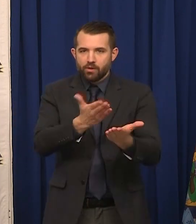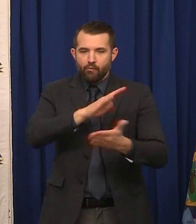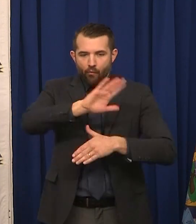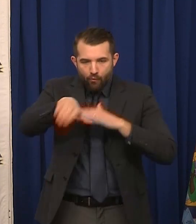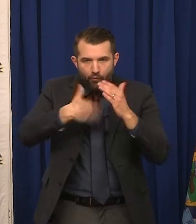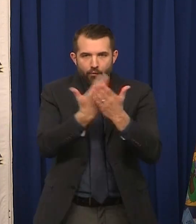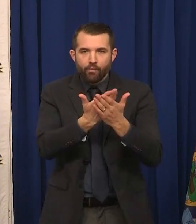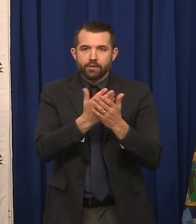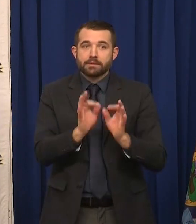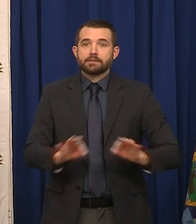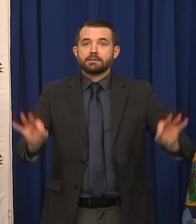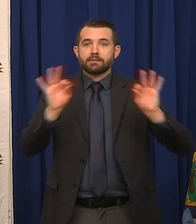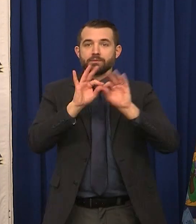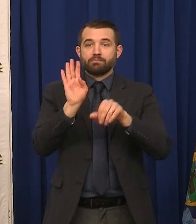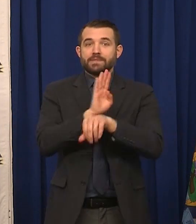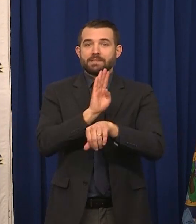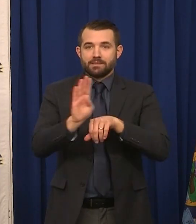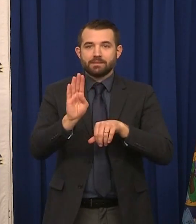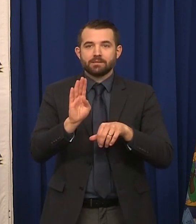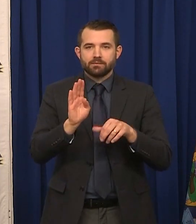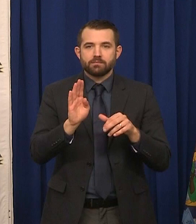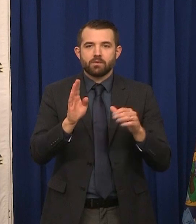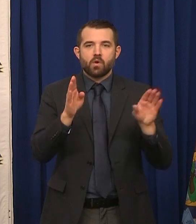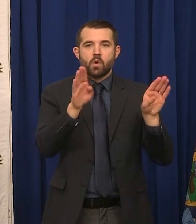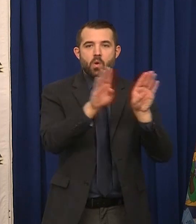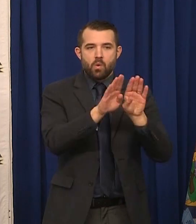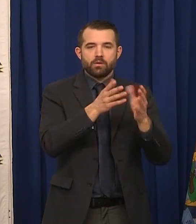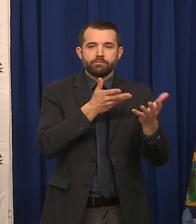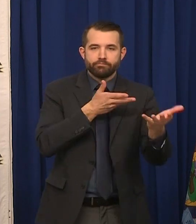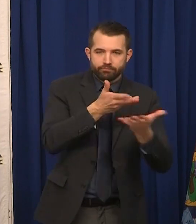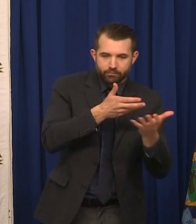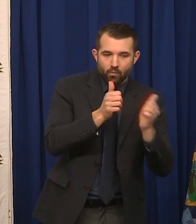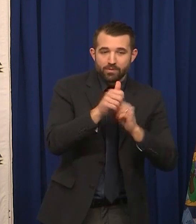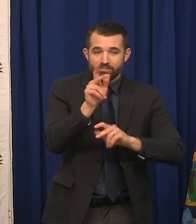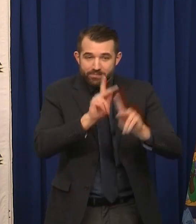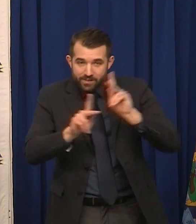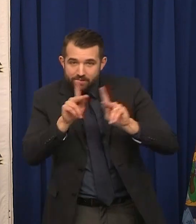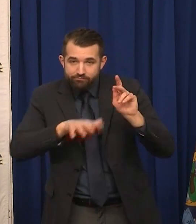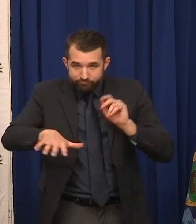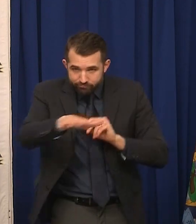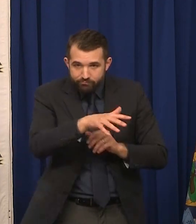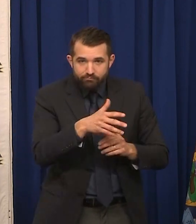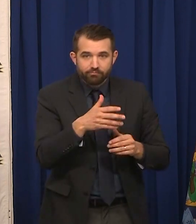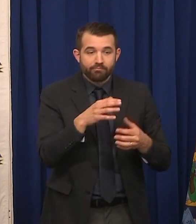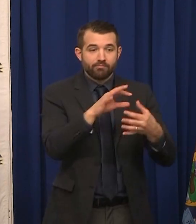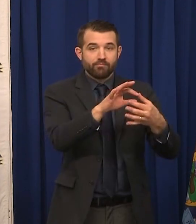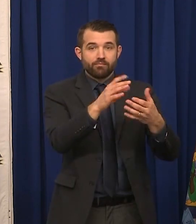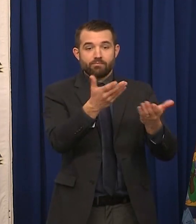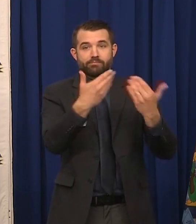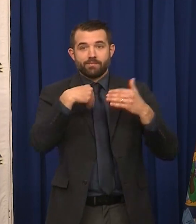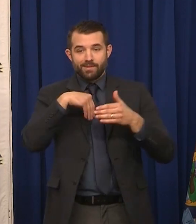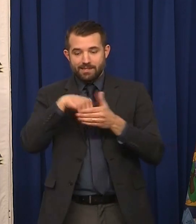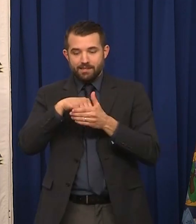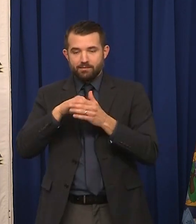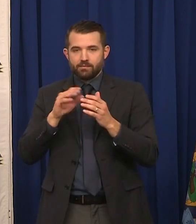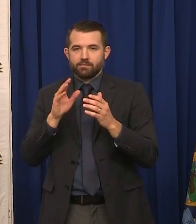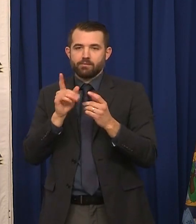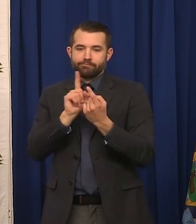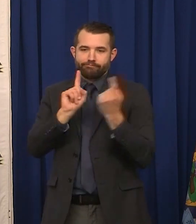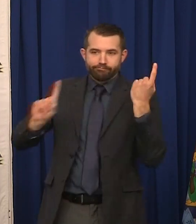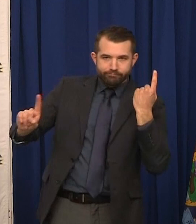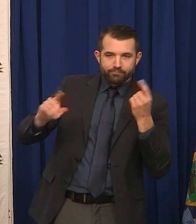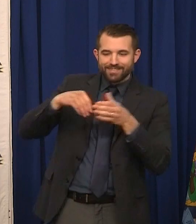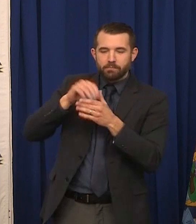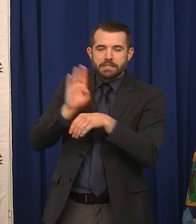and provide low density, that non-essential businesses will close. What we know about disease transmission is that it occurs